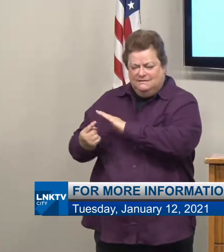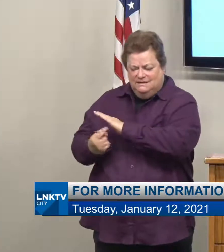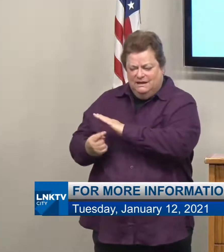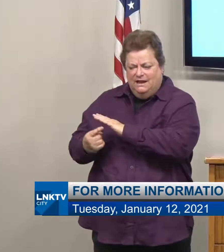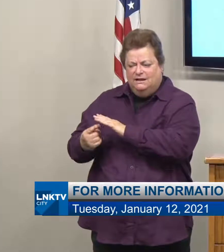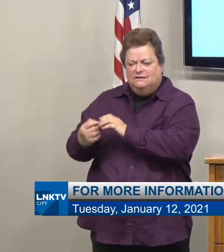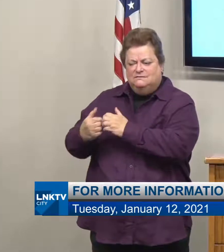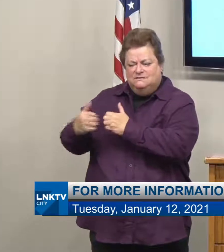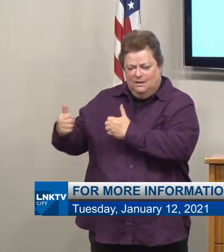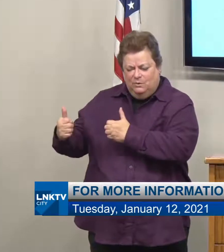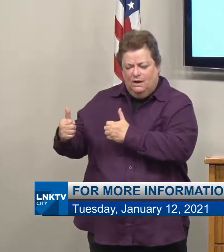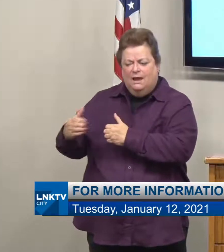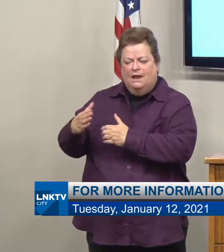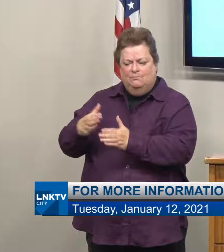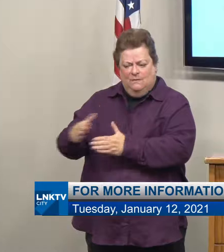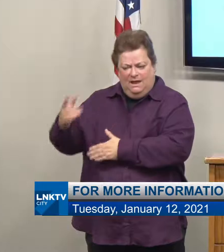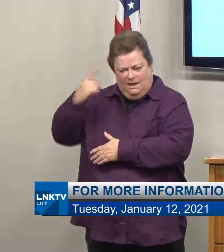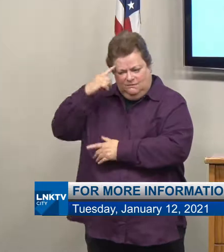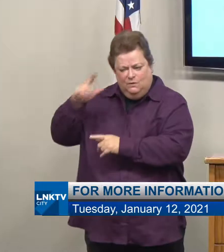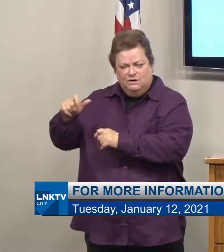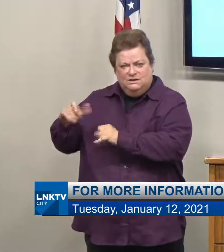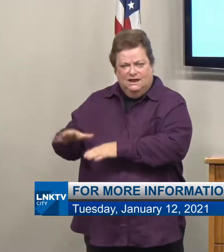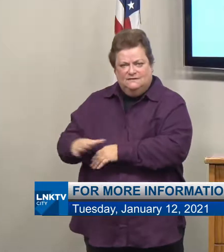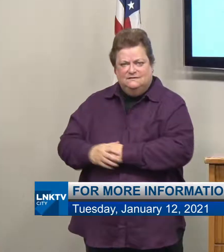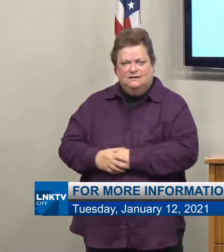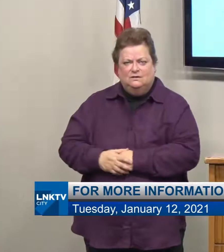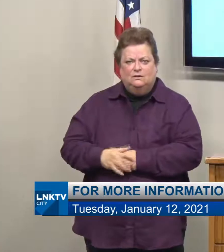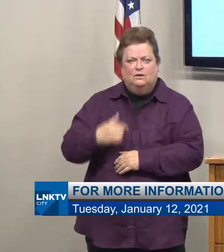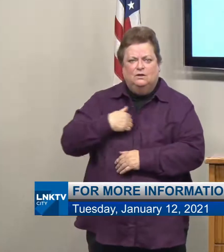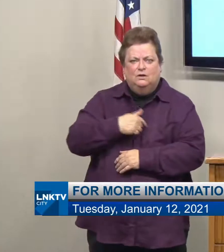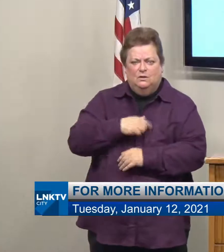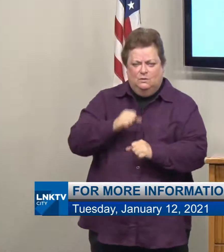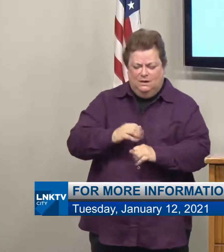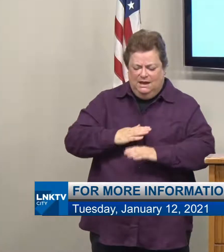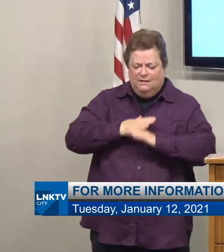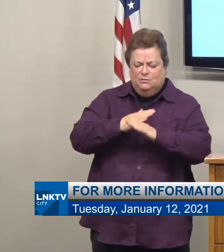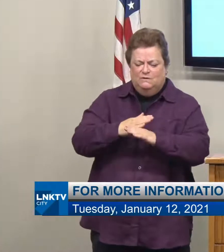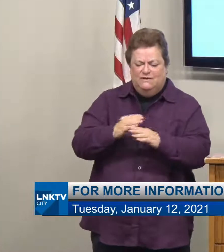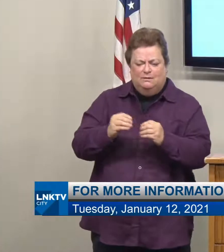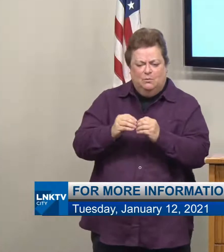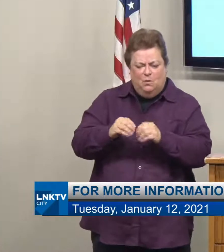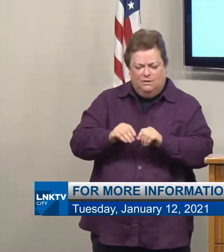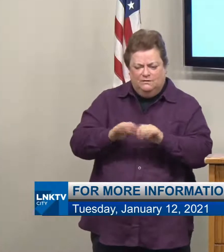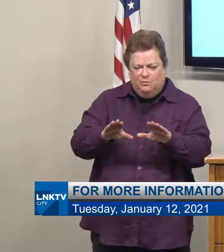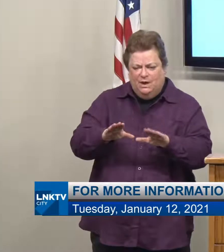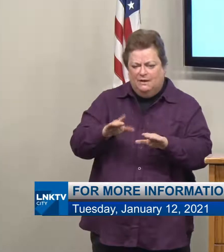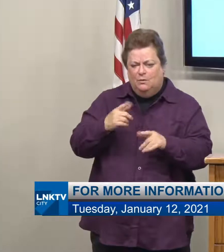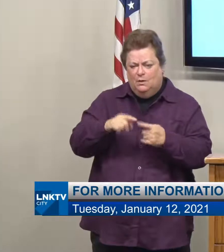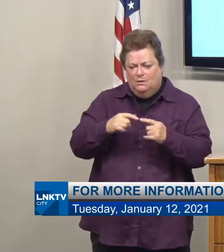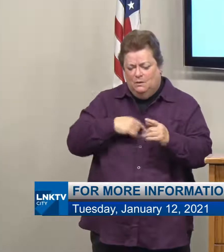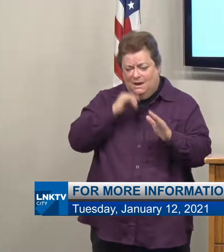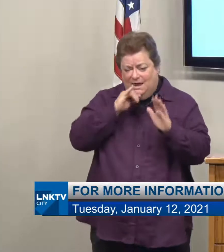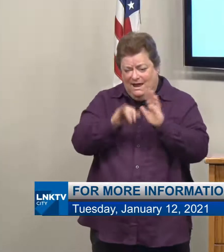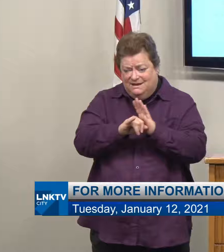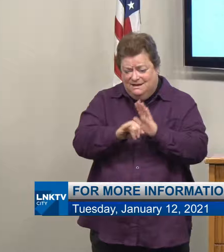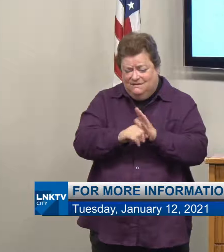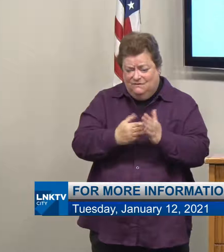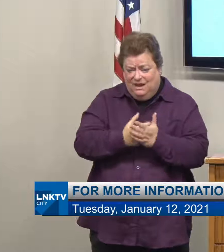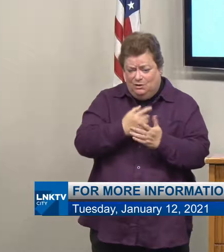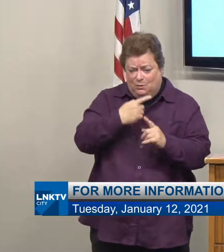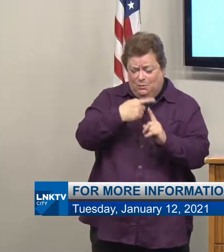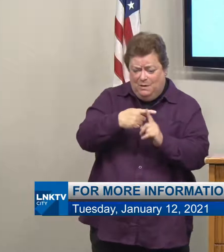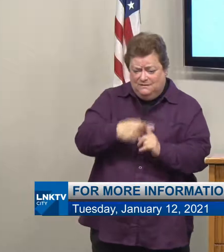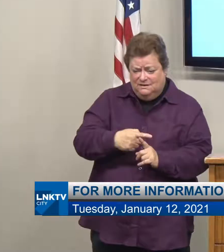make plans to get tested. We can prevent further spread by identifying new cases and reducing close